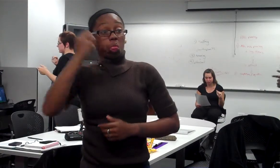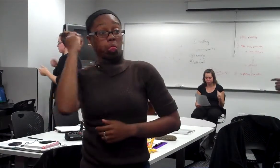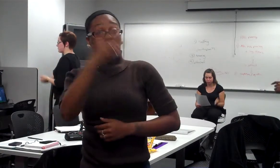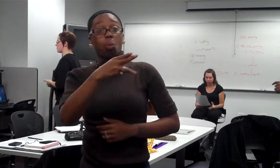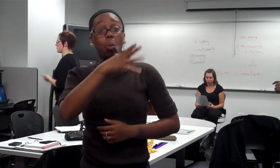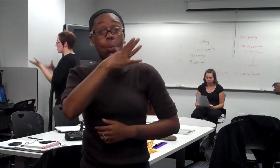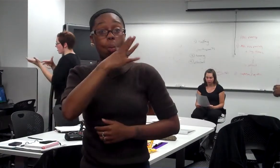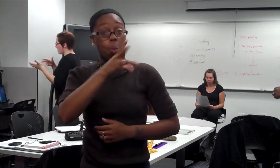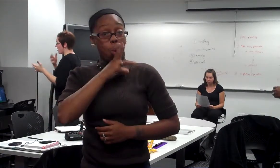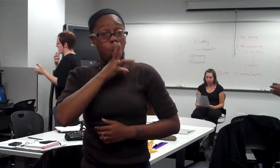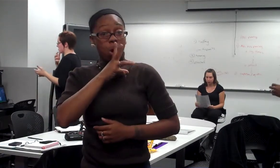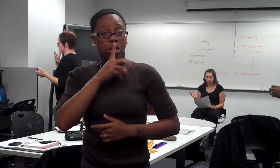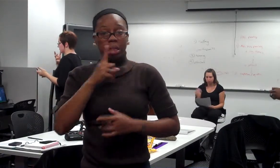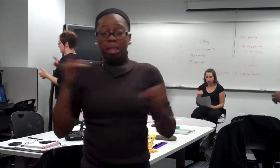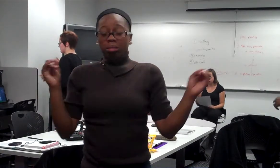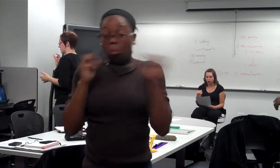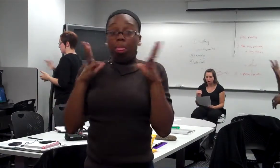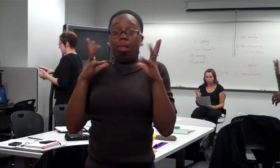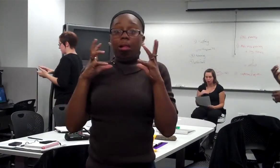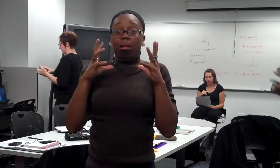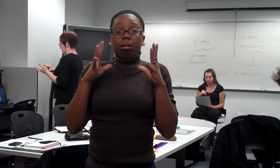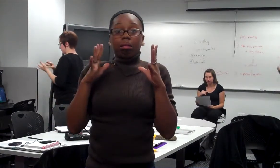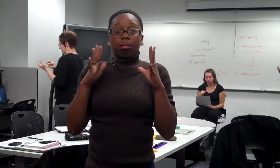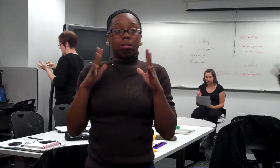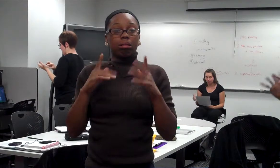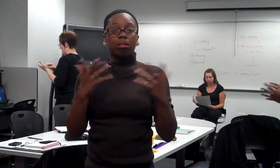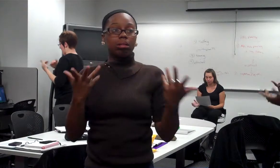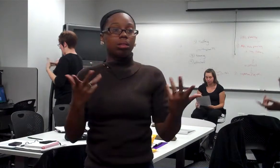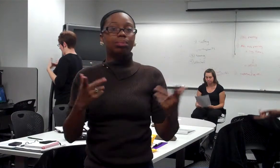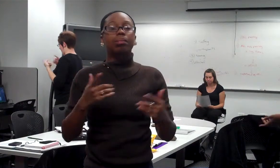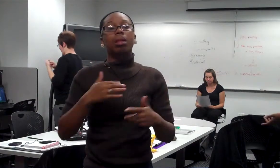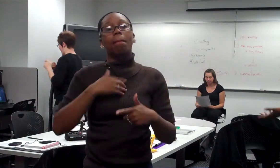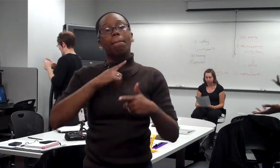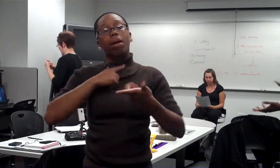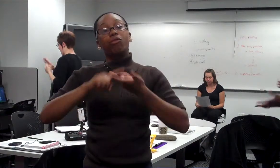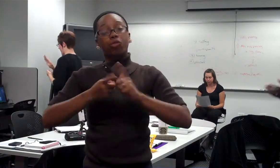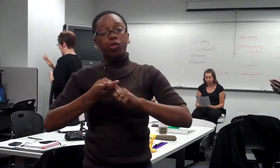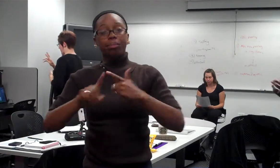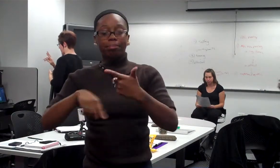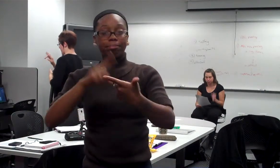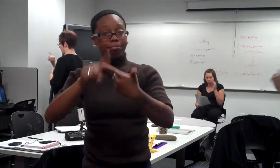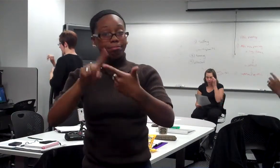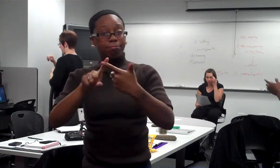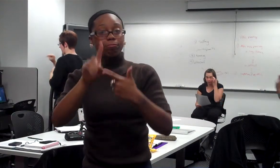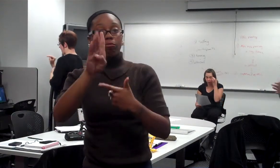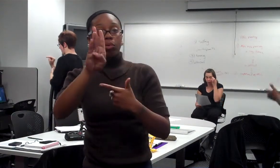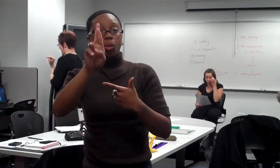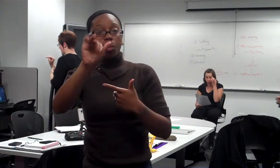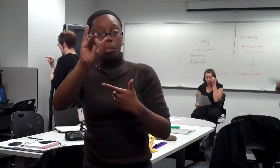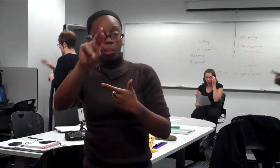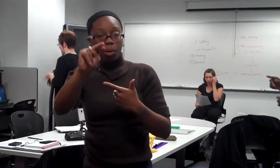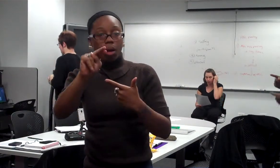out. And then we also brought my friend Brian, and both those guys I know through improv